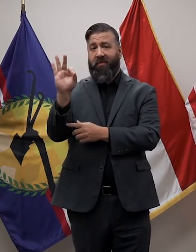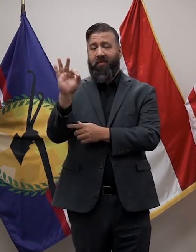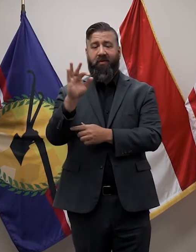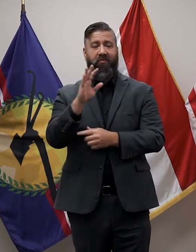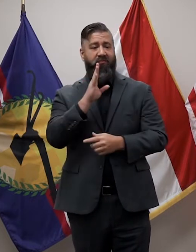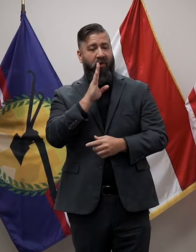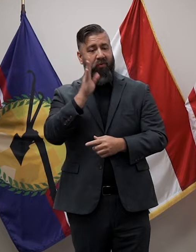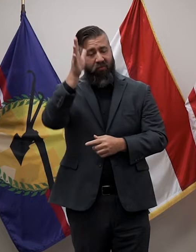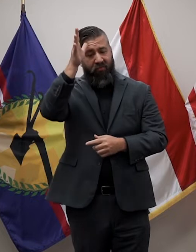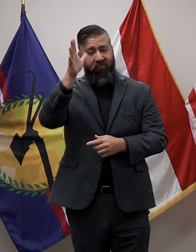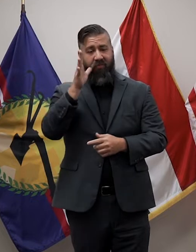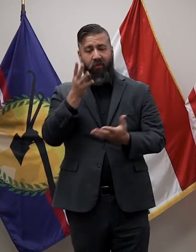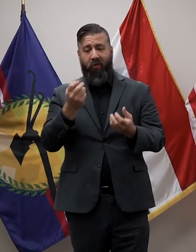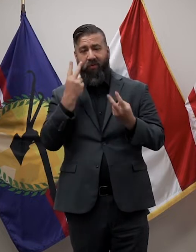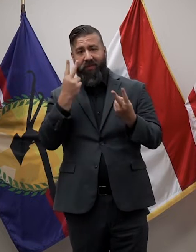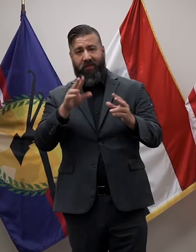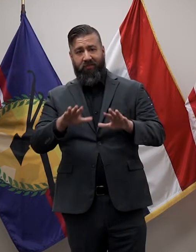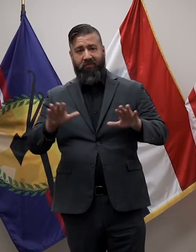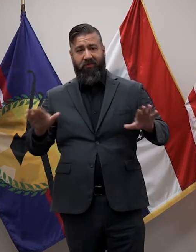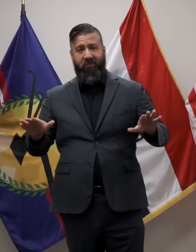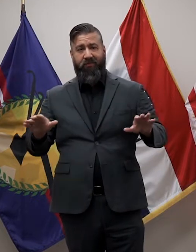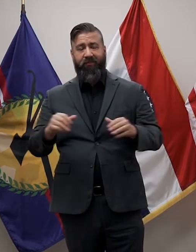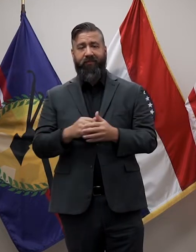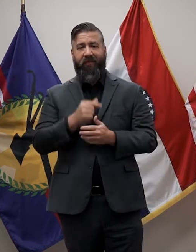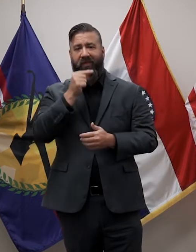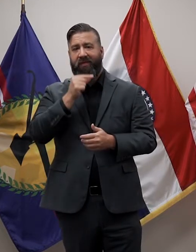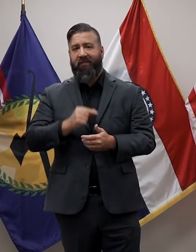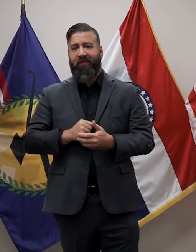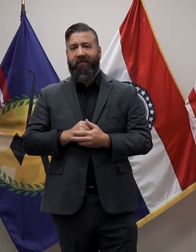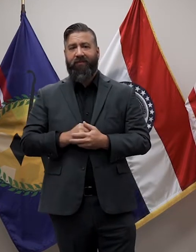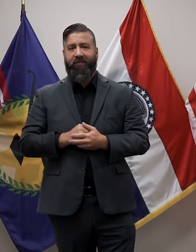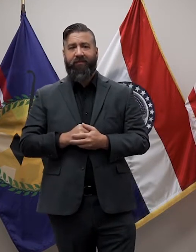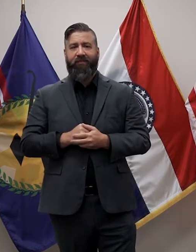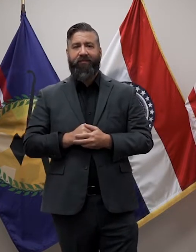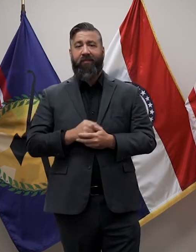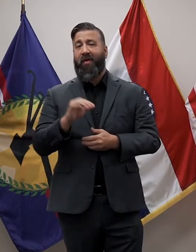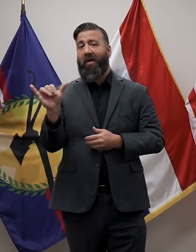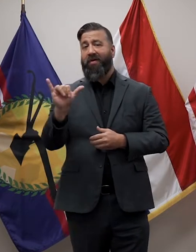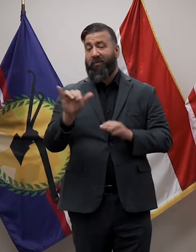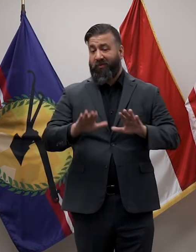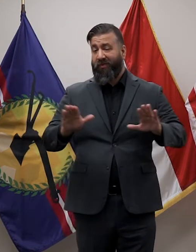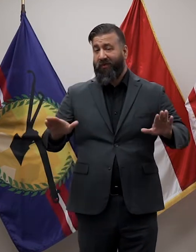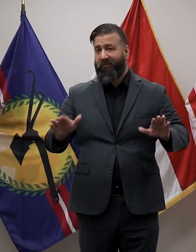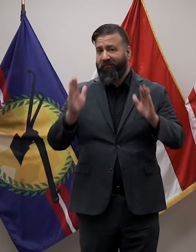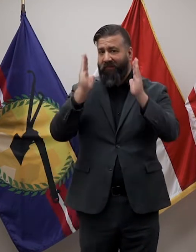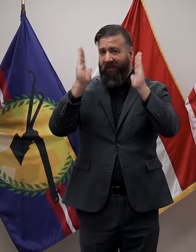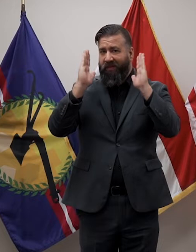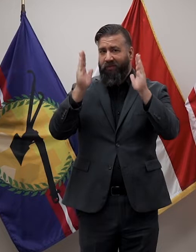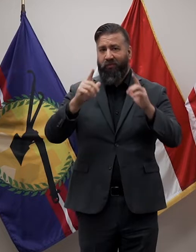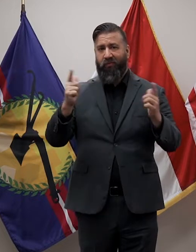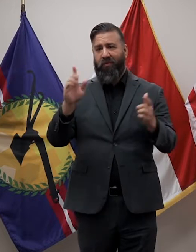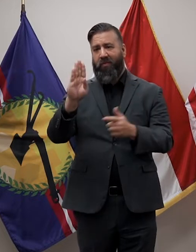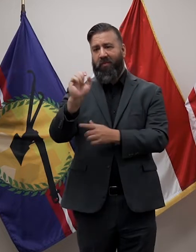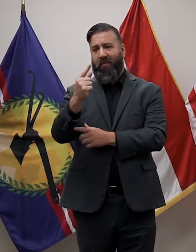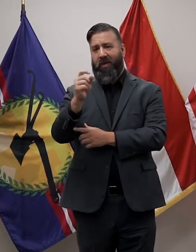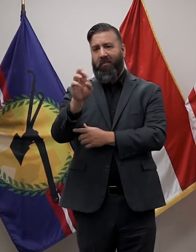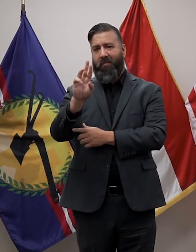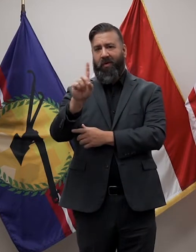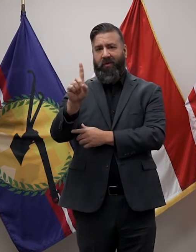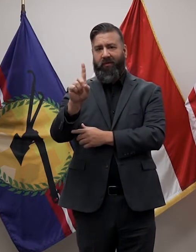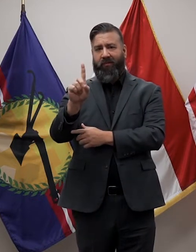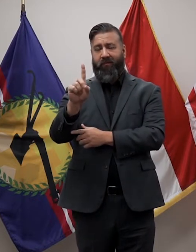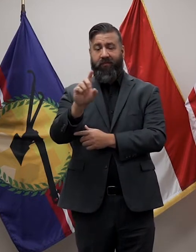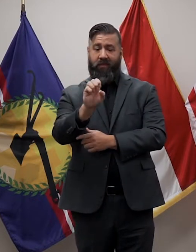forward to seeing their grandchildren at Thanksgiving. And kids, listen to Big Bird. Sesame Street